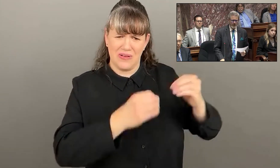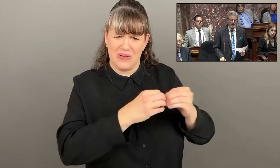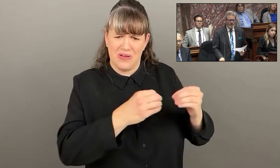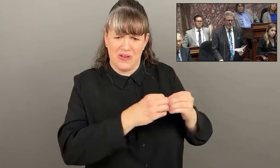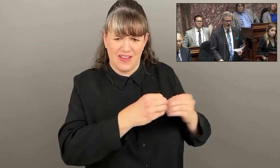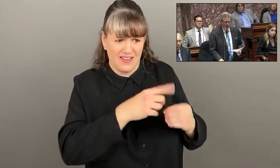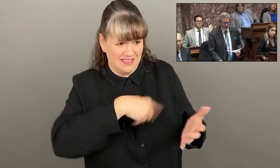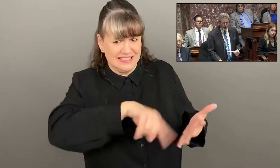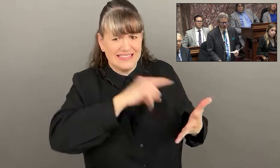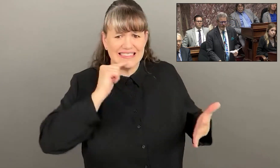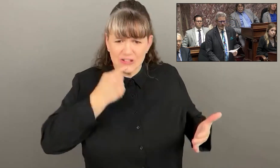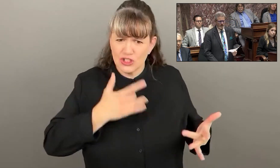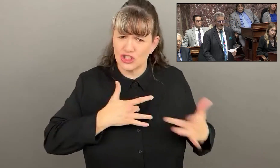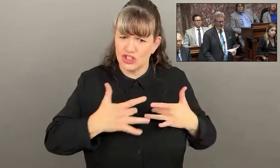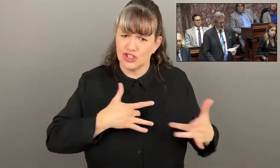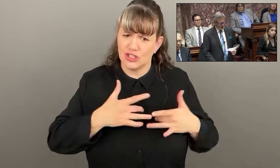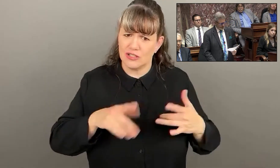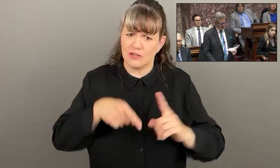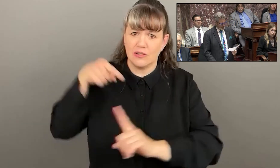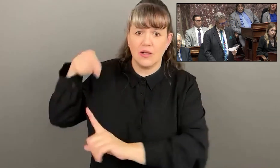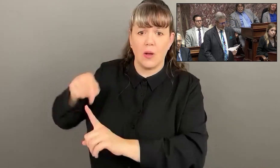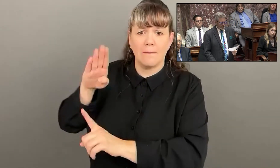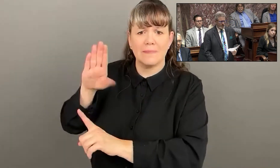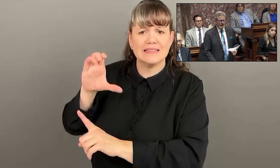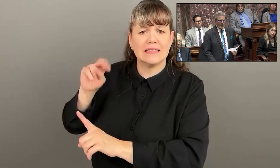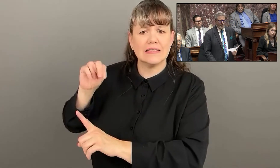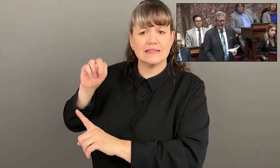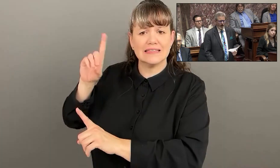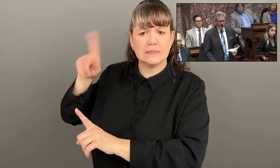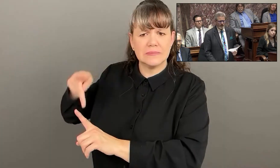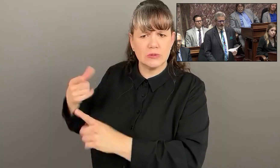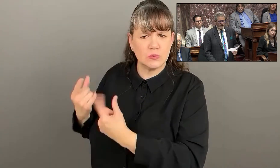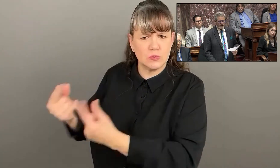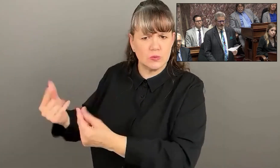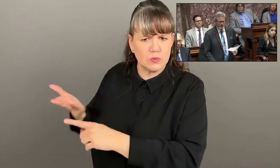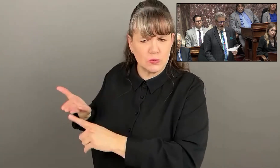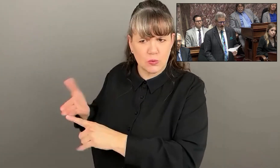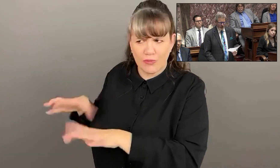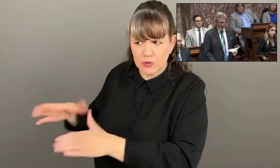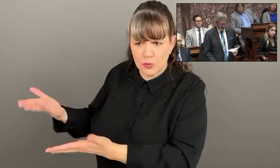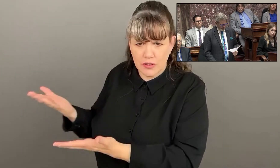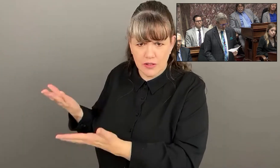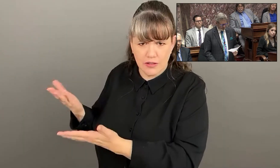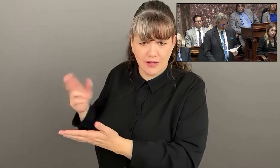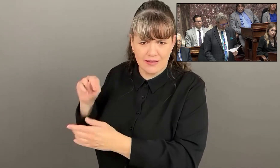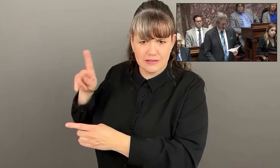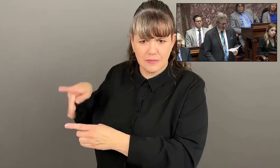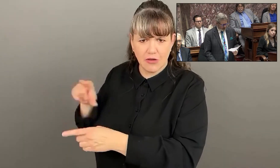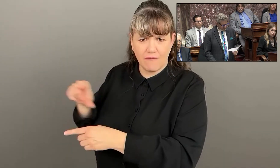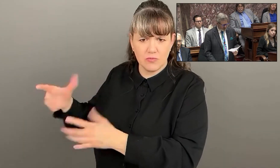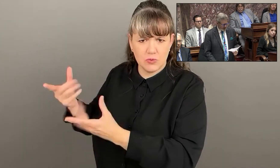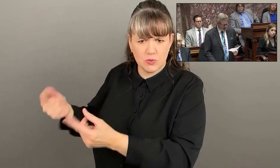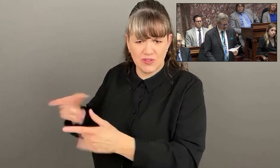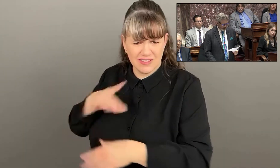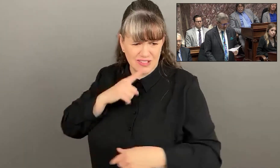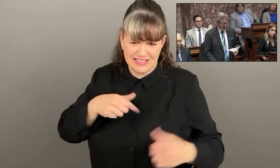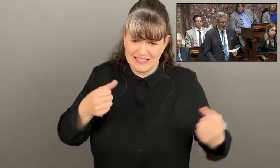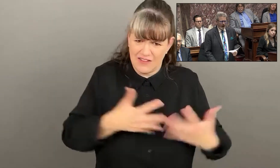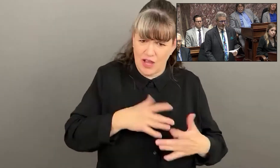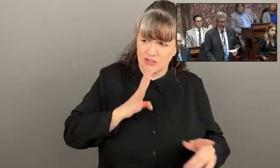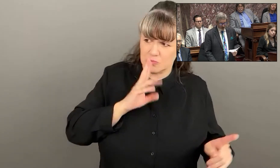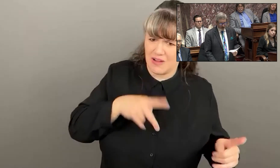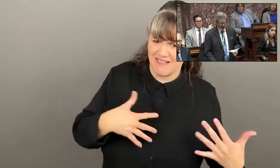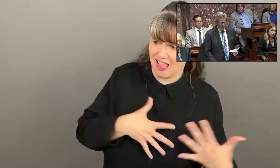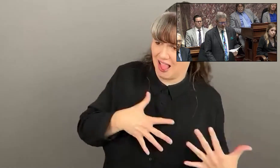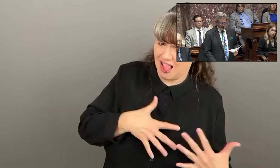government is doing to their province. They're terrified to speak out because they see